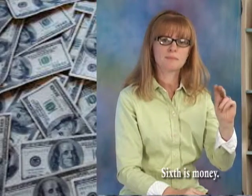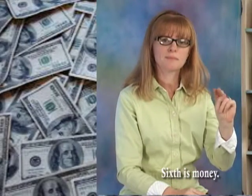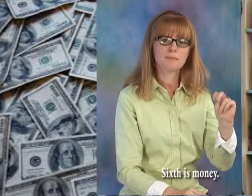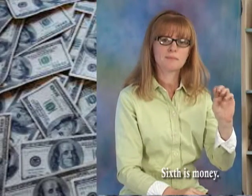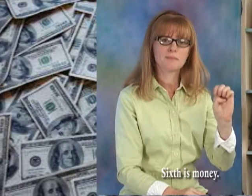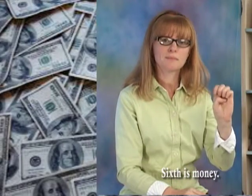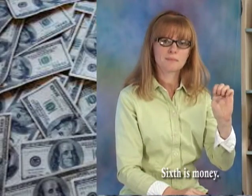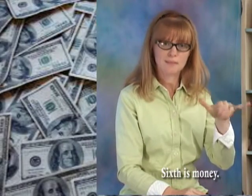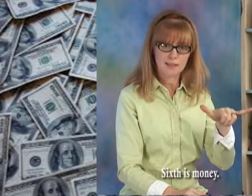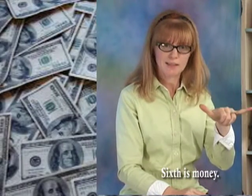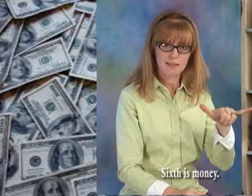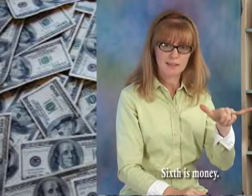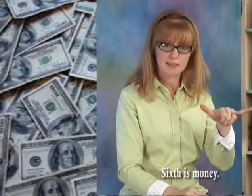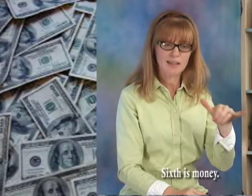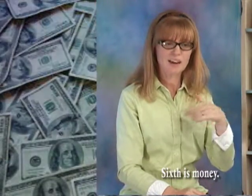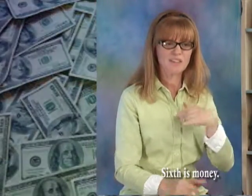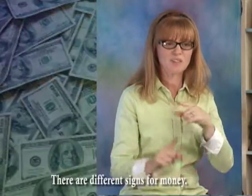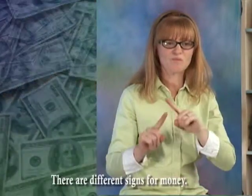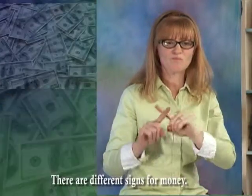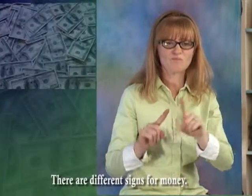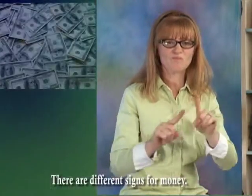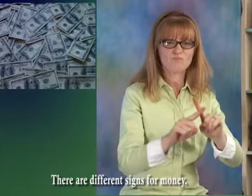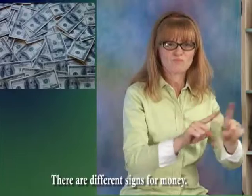6 is money.